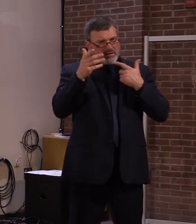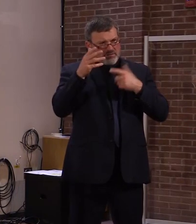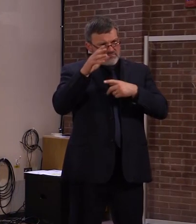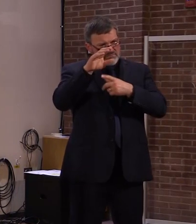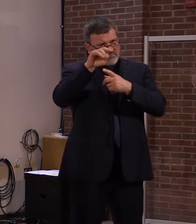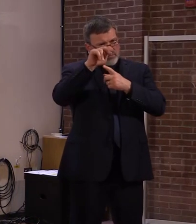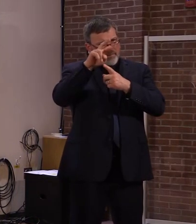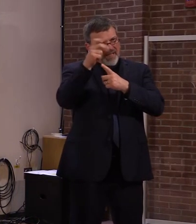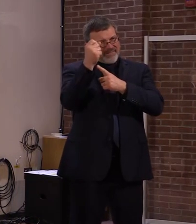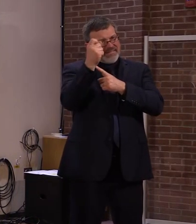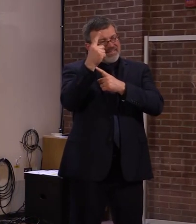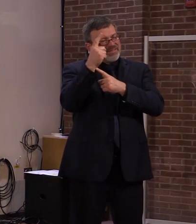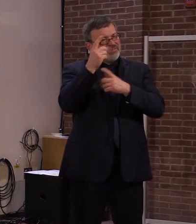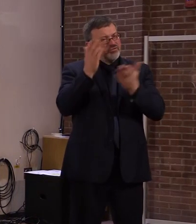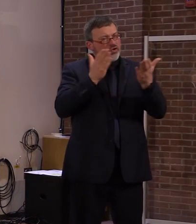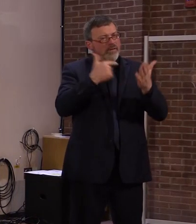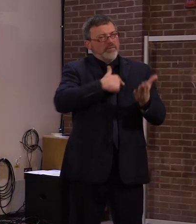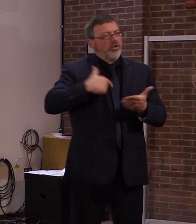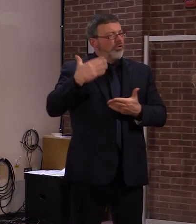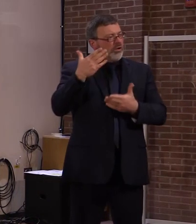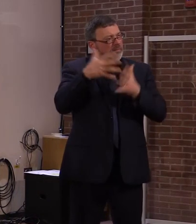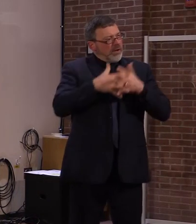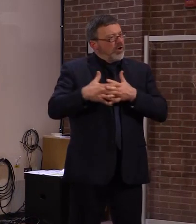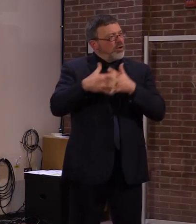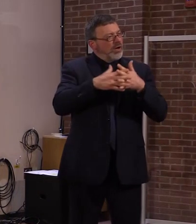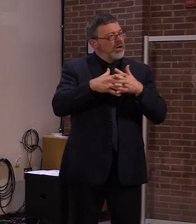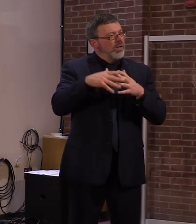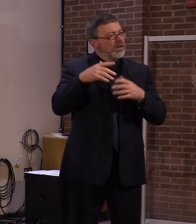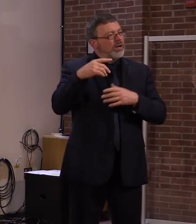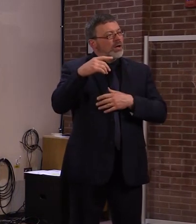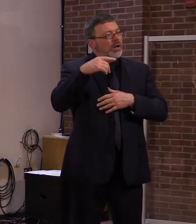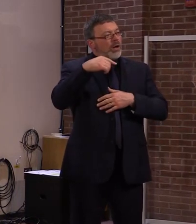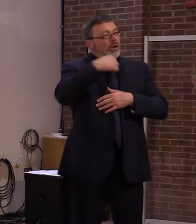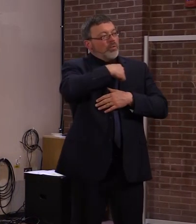lives, we will be testing, we will be vaccinating